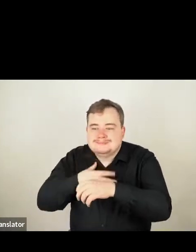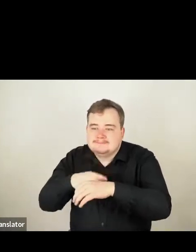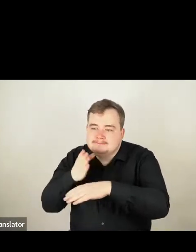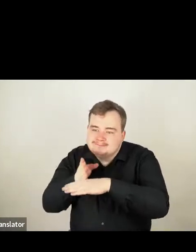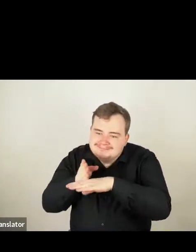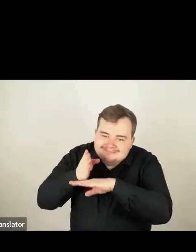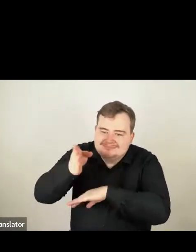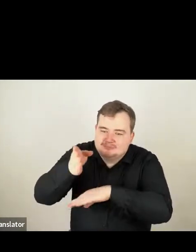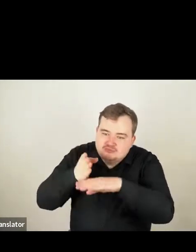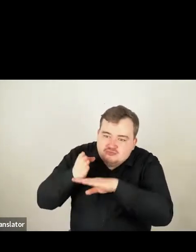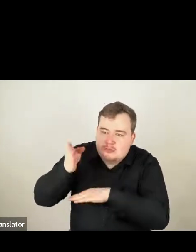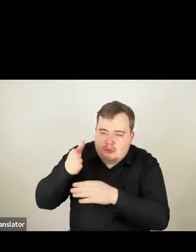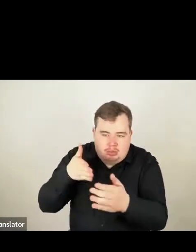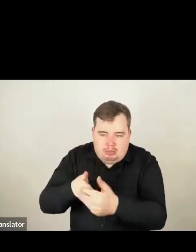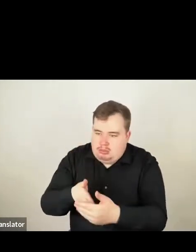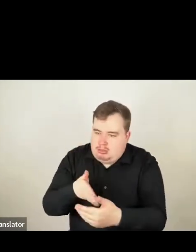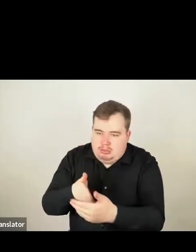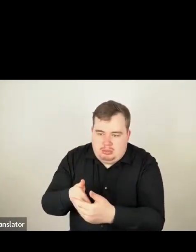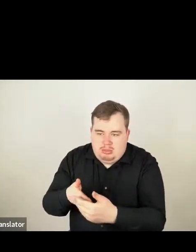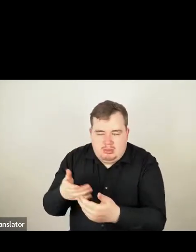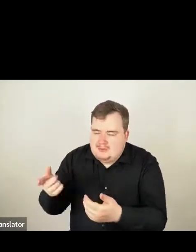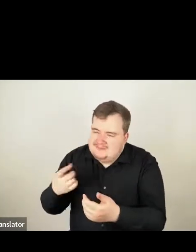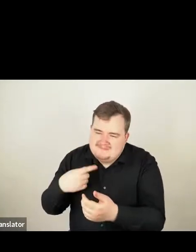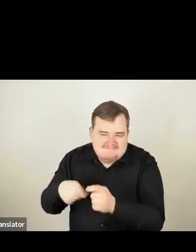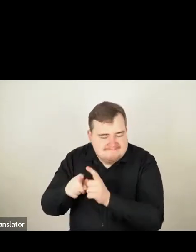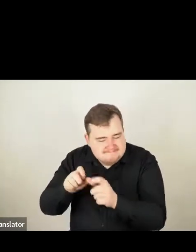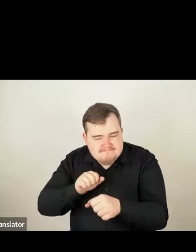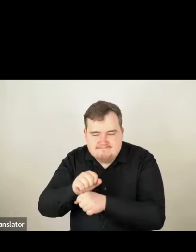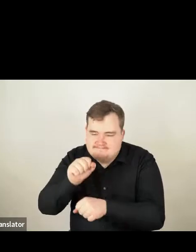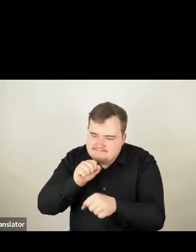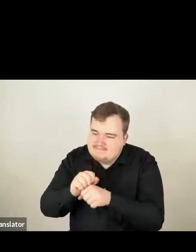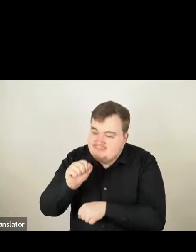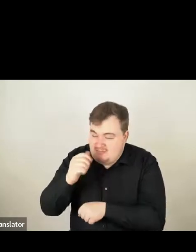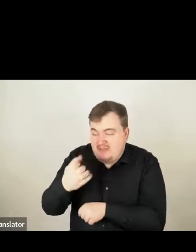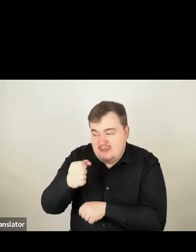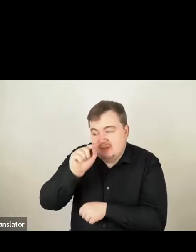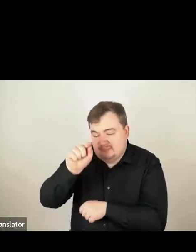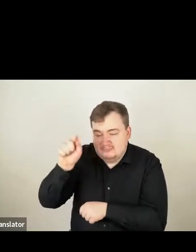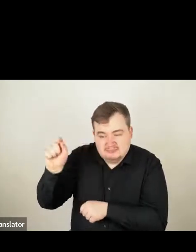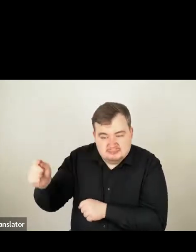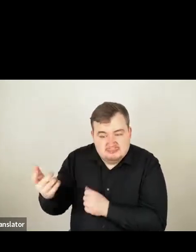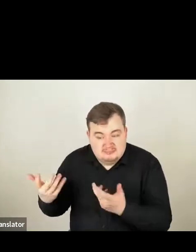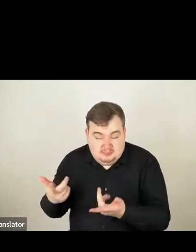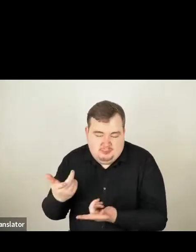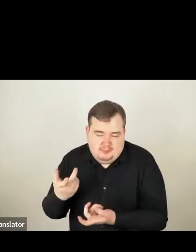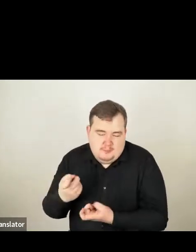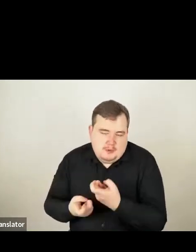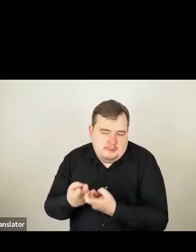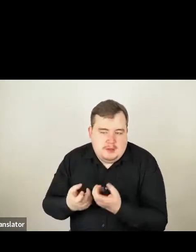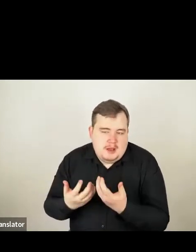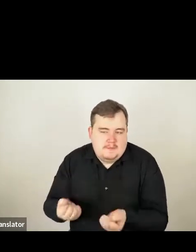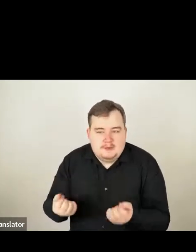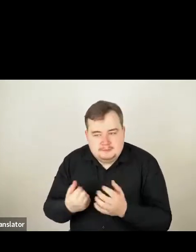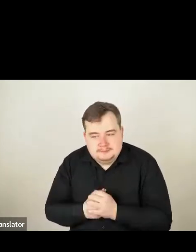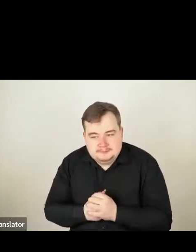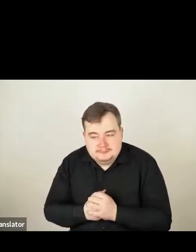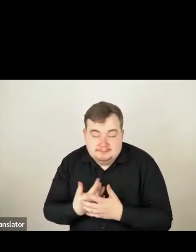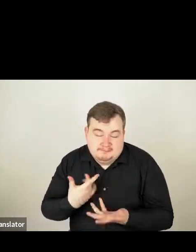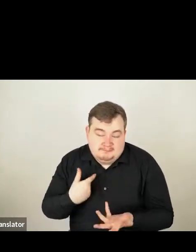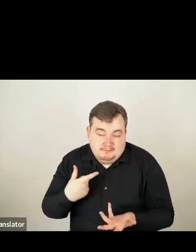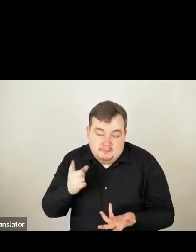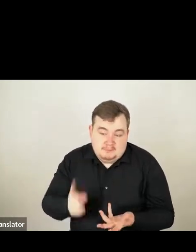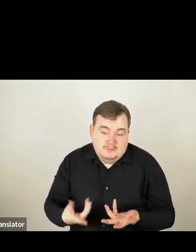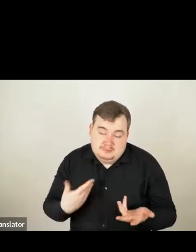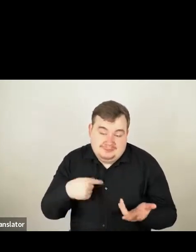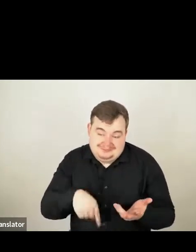from the mentality to other problems. That's why we need to provide mechanisms in the law in order